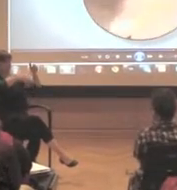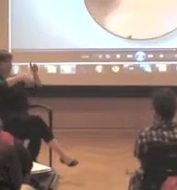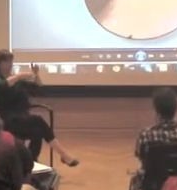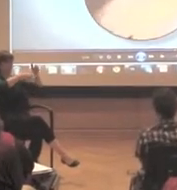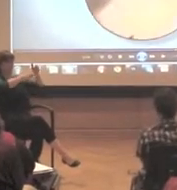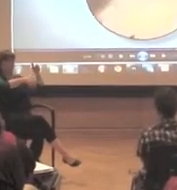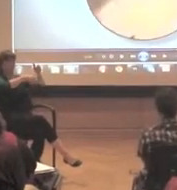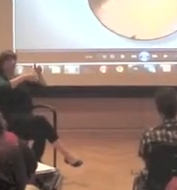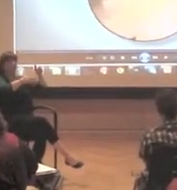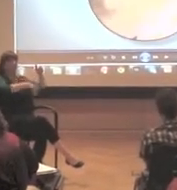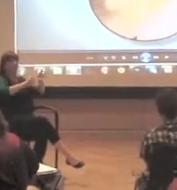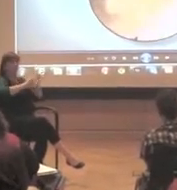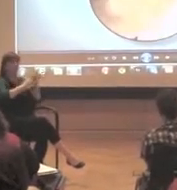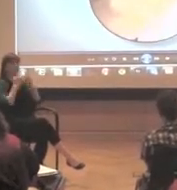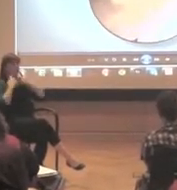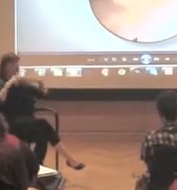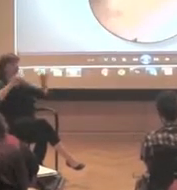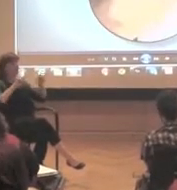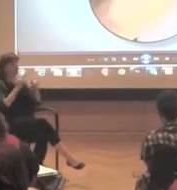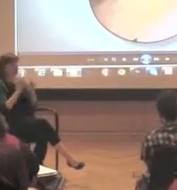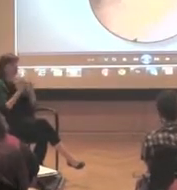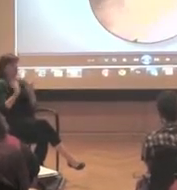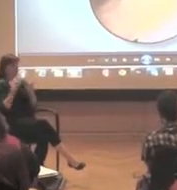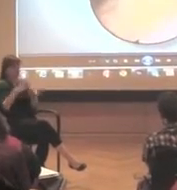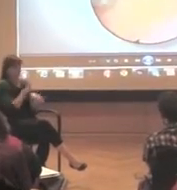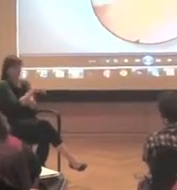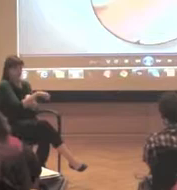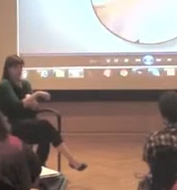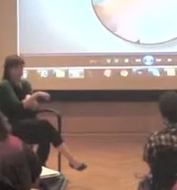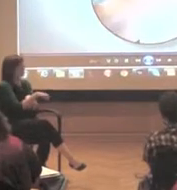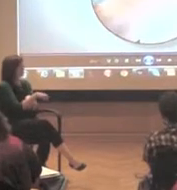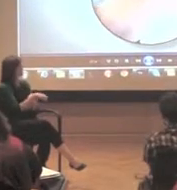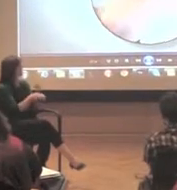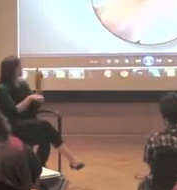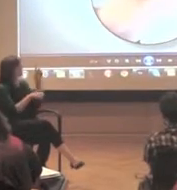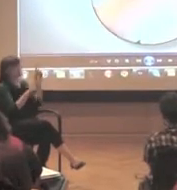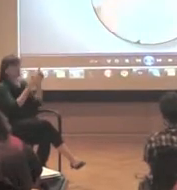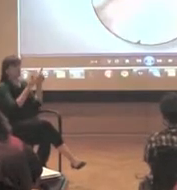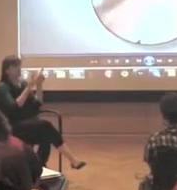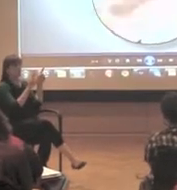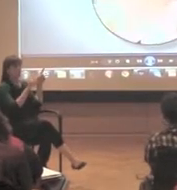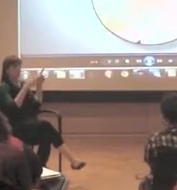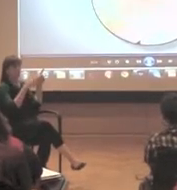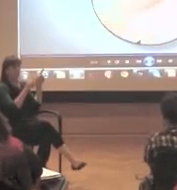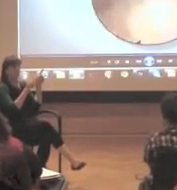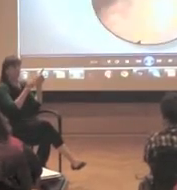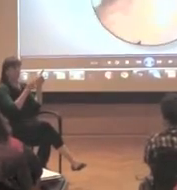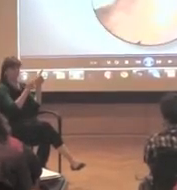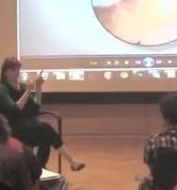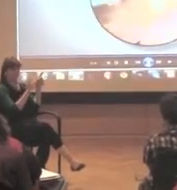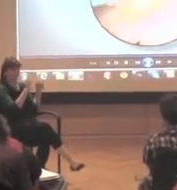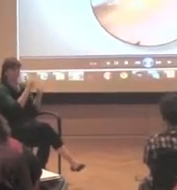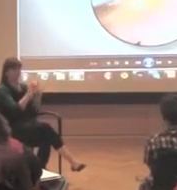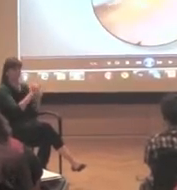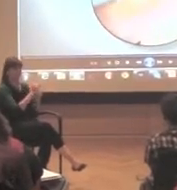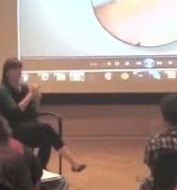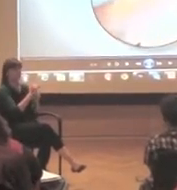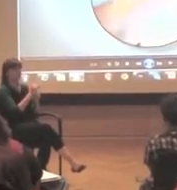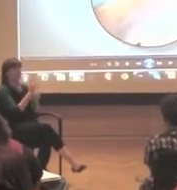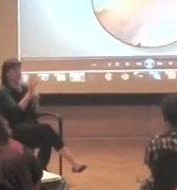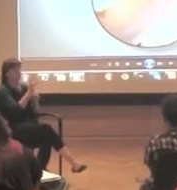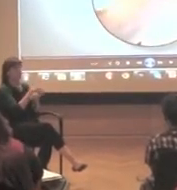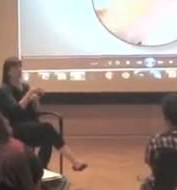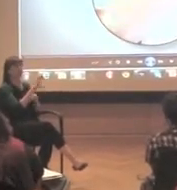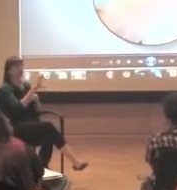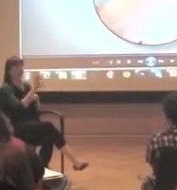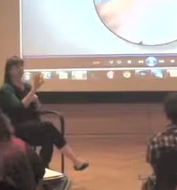sign of success. Now that's what we used to do, but it didn't work. But that's the cardiac plexus. So that's the stuff that makes 80% of your CSF. And